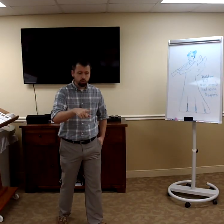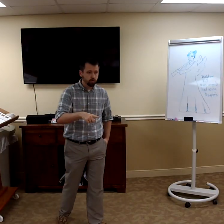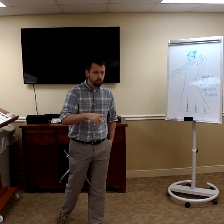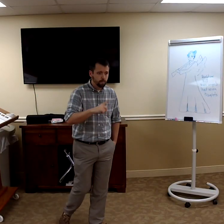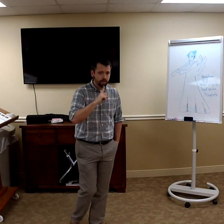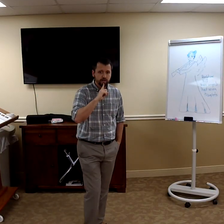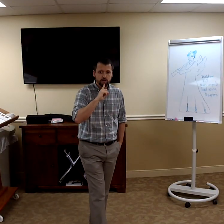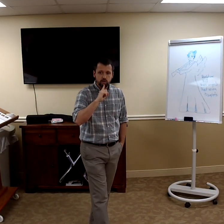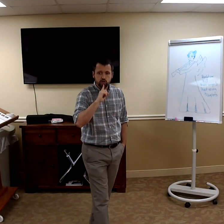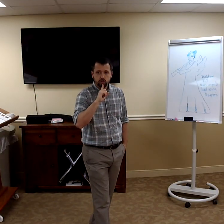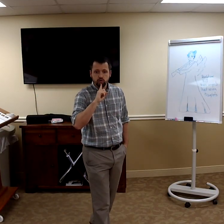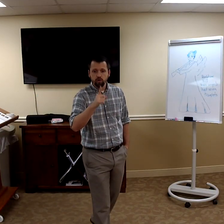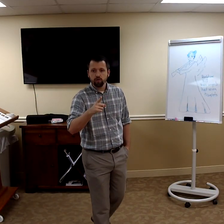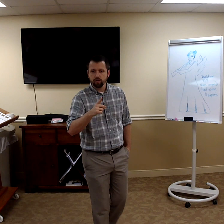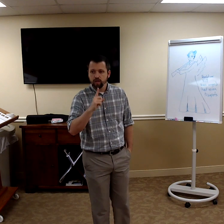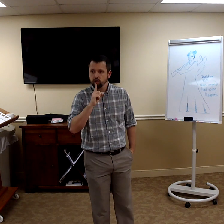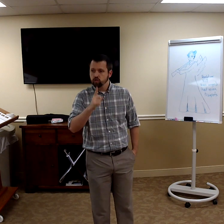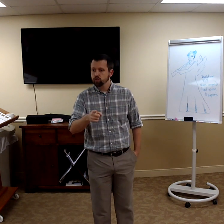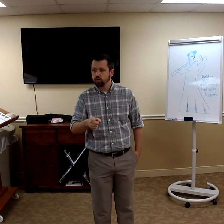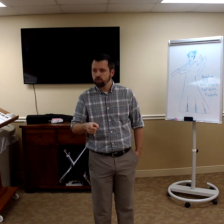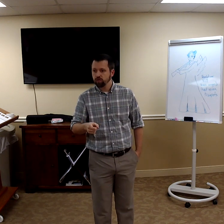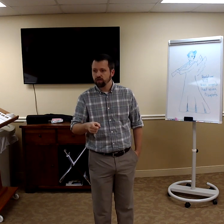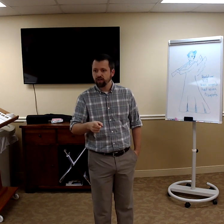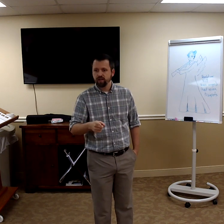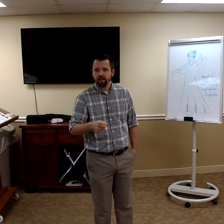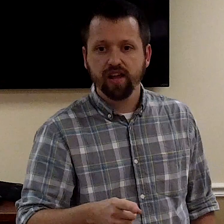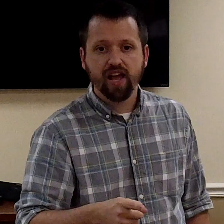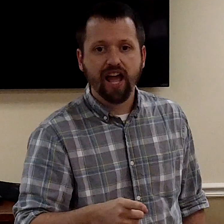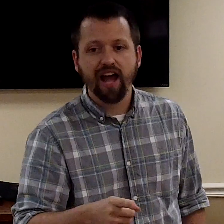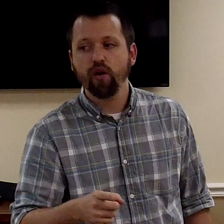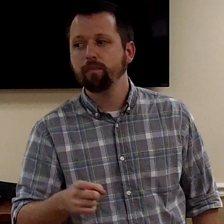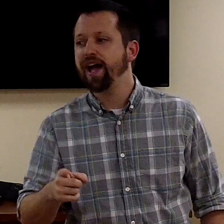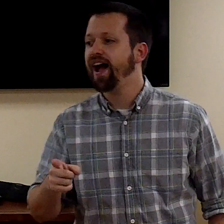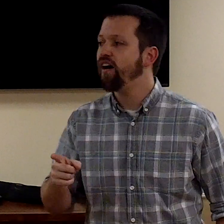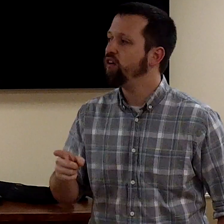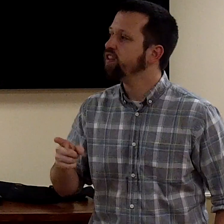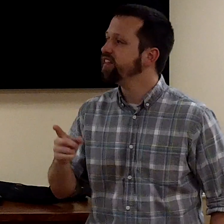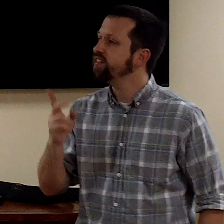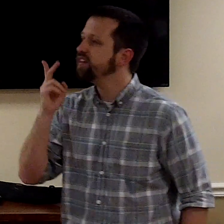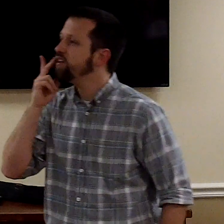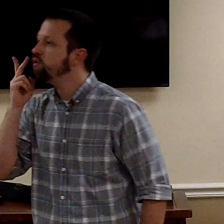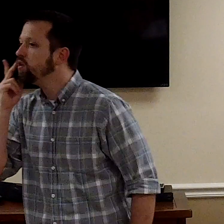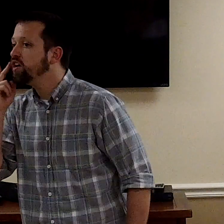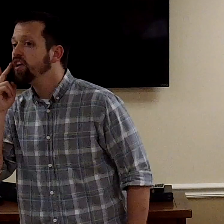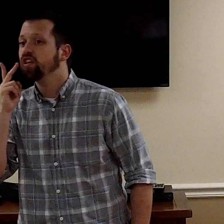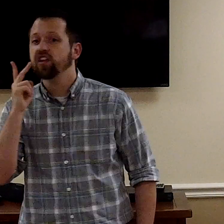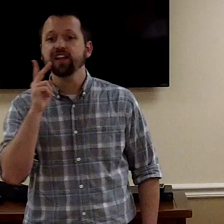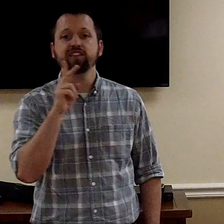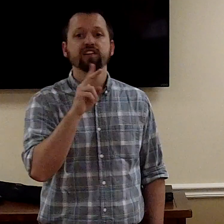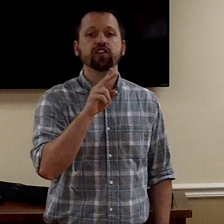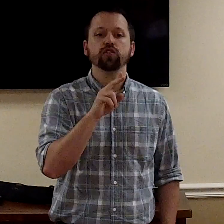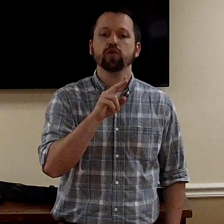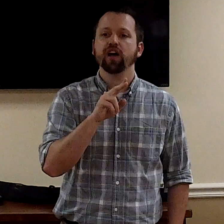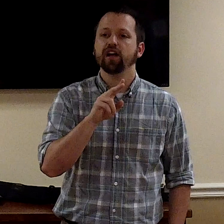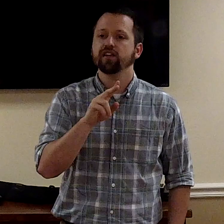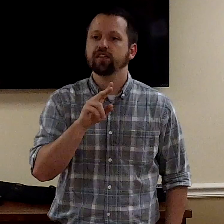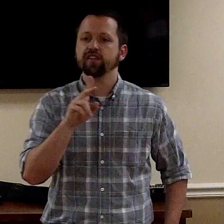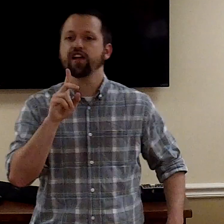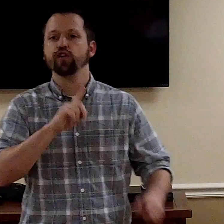True. True. True. How about let's see you sign your